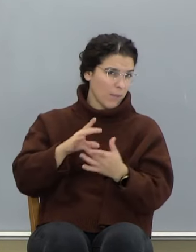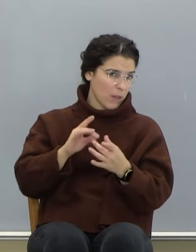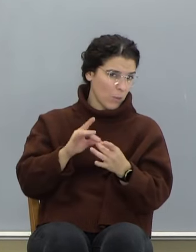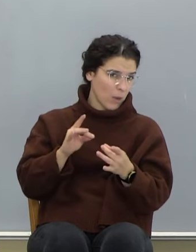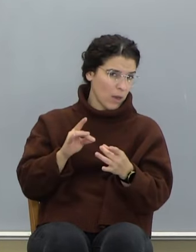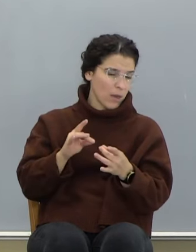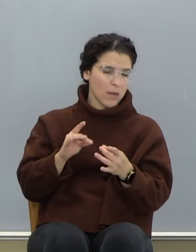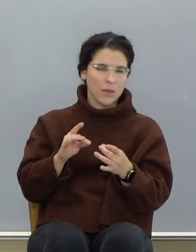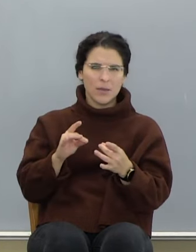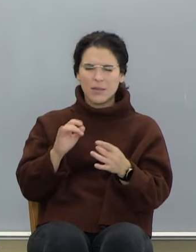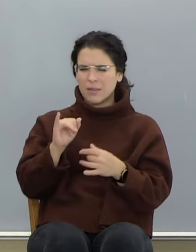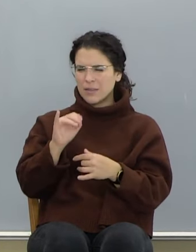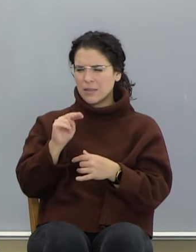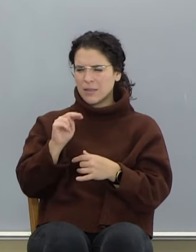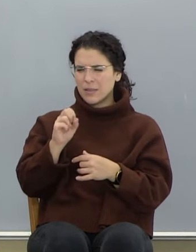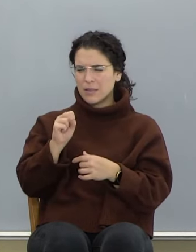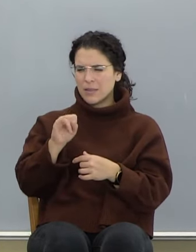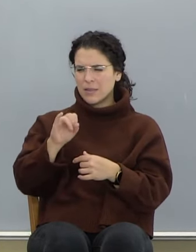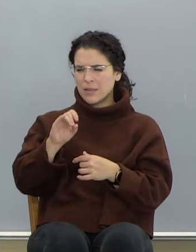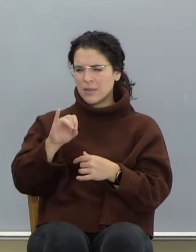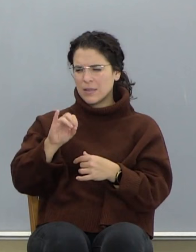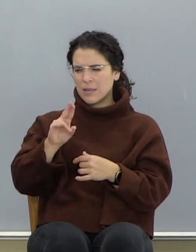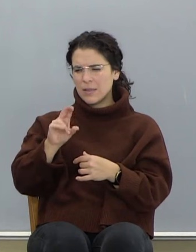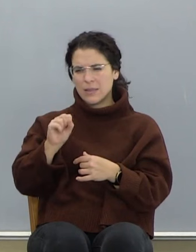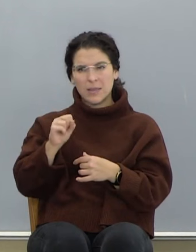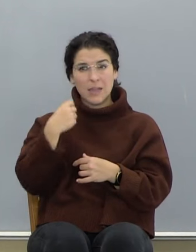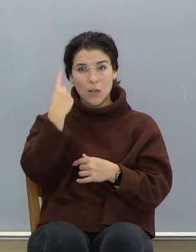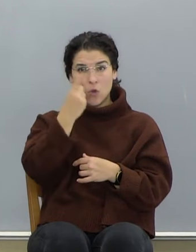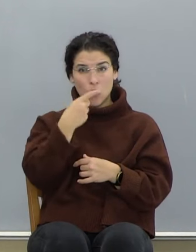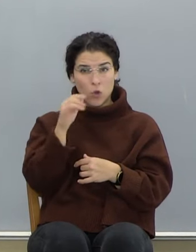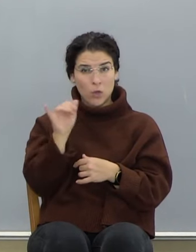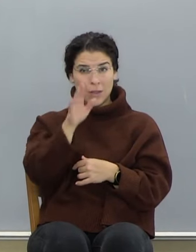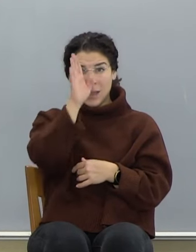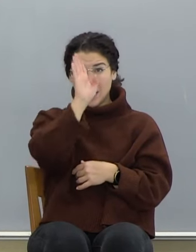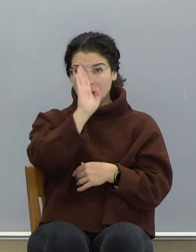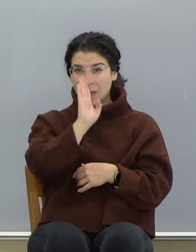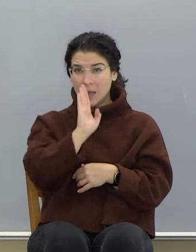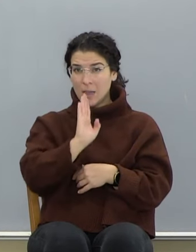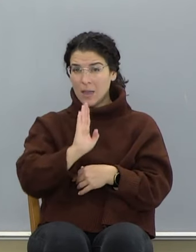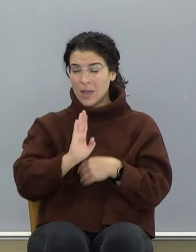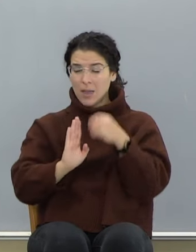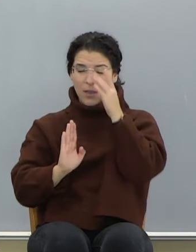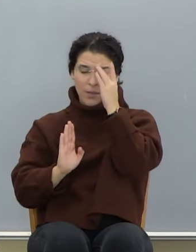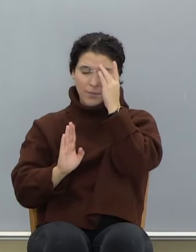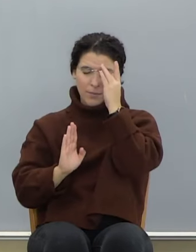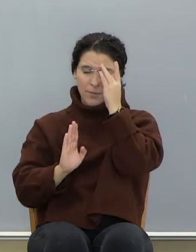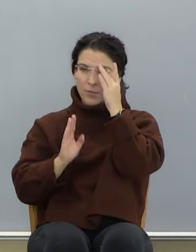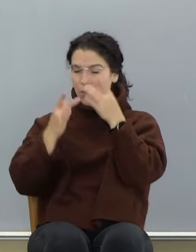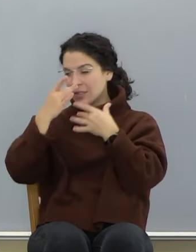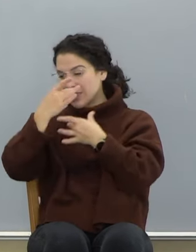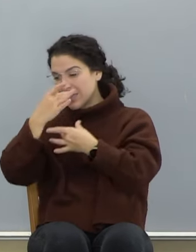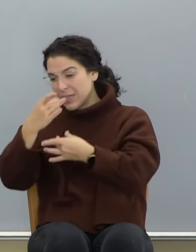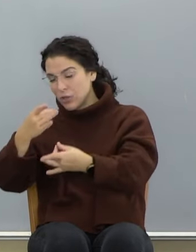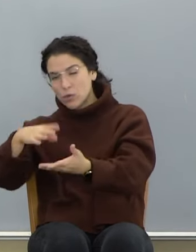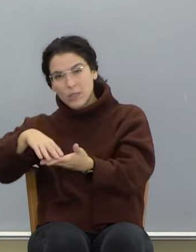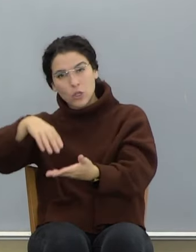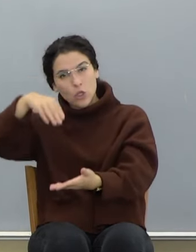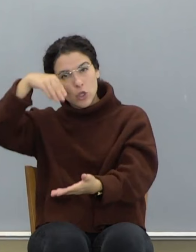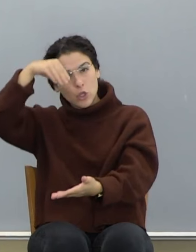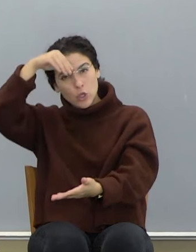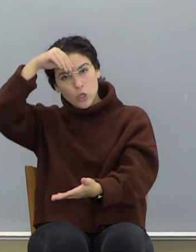It's insidious. It looks like God. There's this interest in